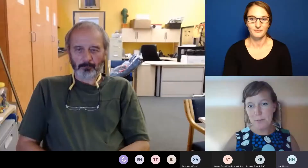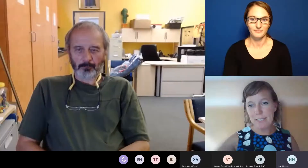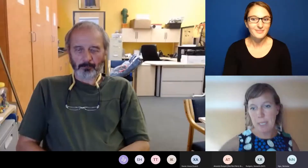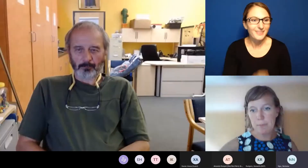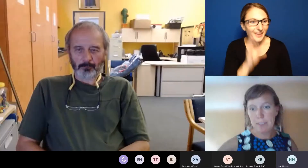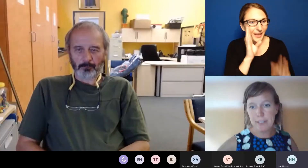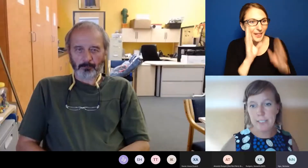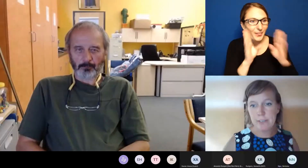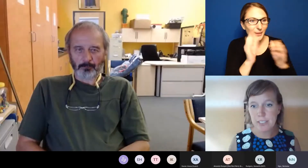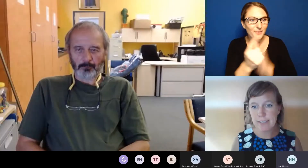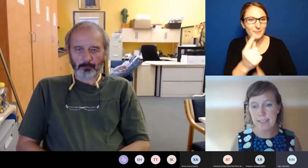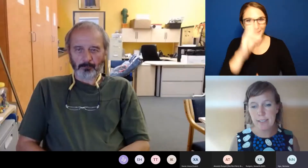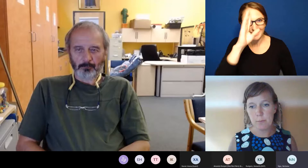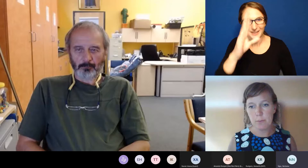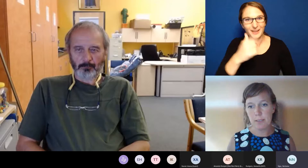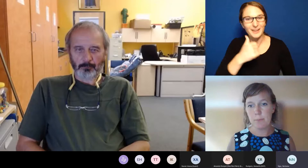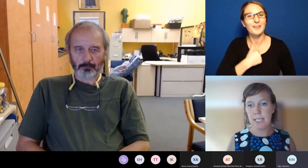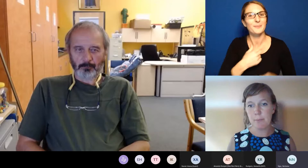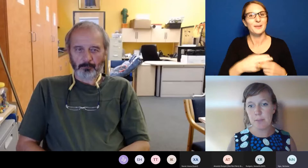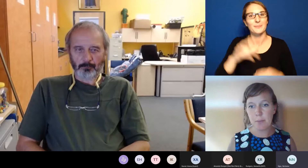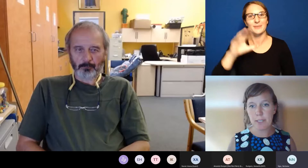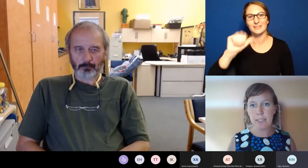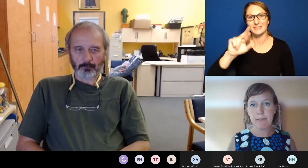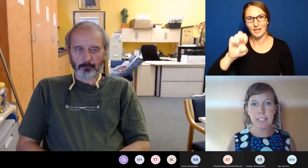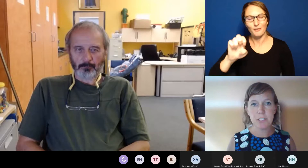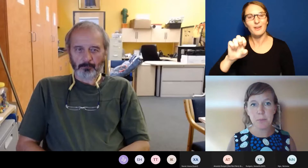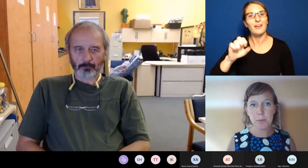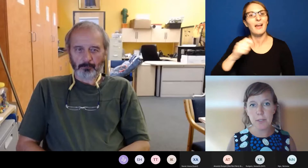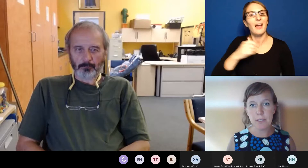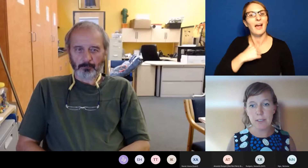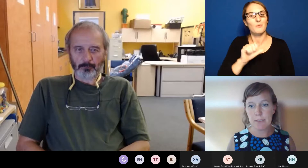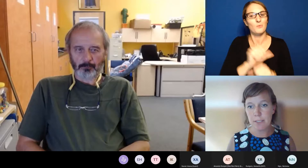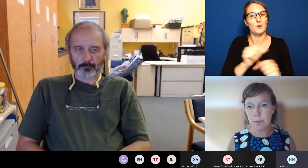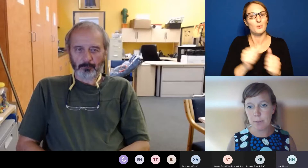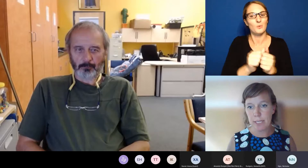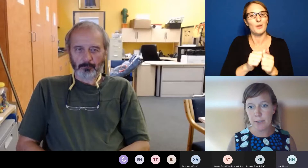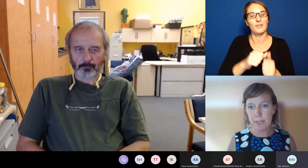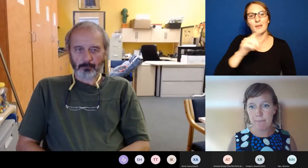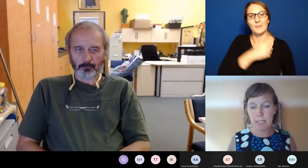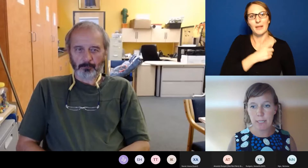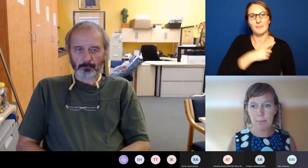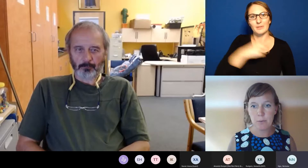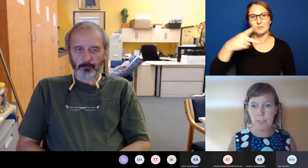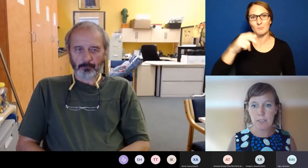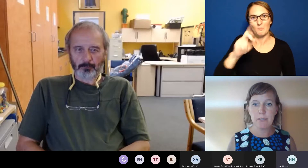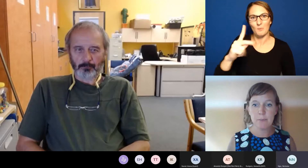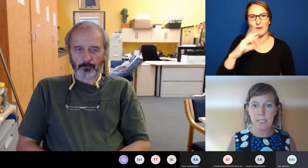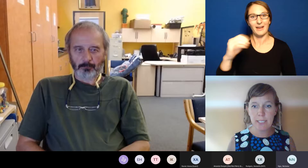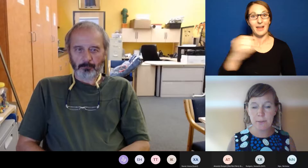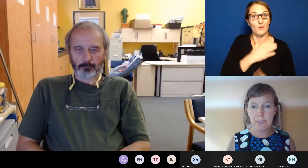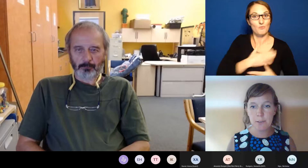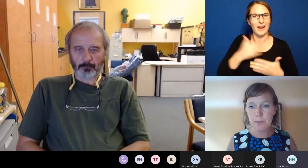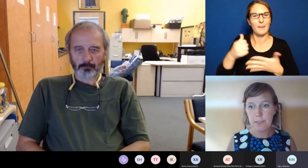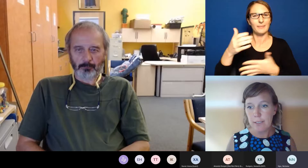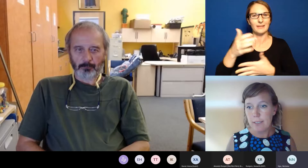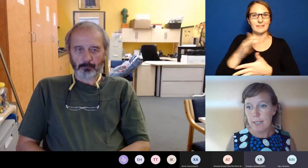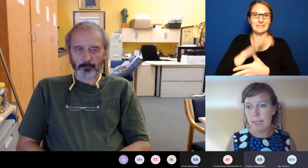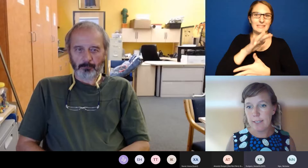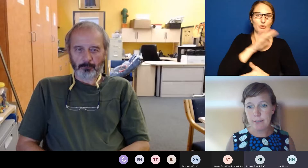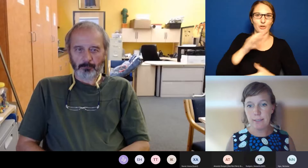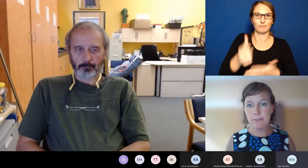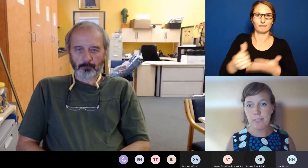Hello, everyone. I'm Carrie Christensen. I'm with the Minneapolis Park and Recreation Board. I'm a senior planner there, and I'm going to be speaking with